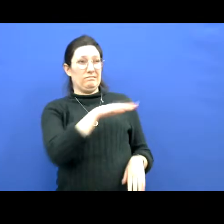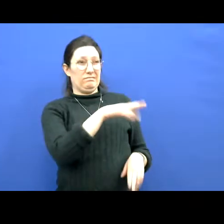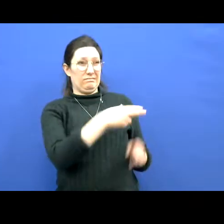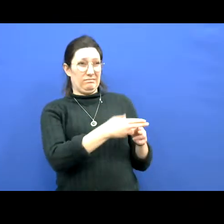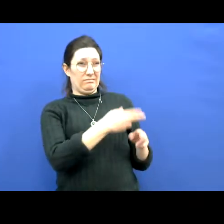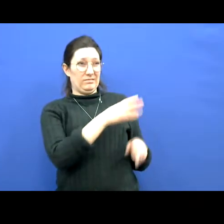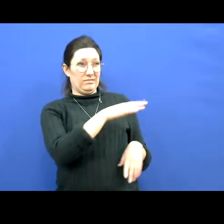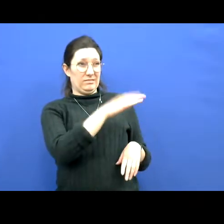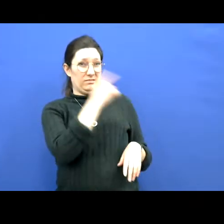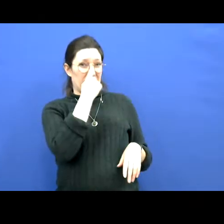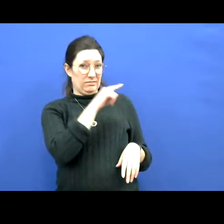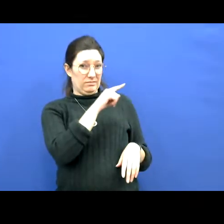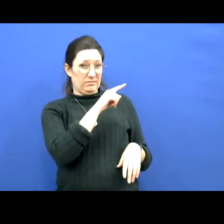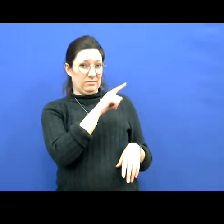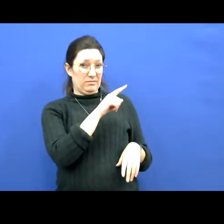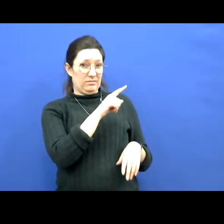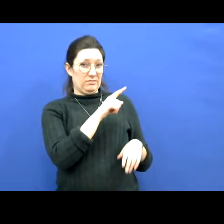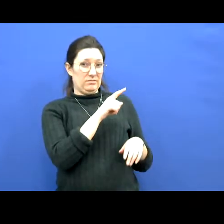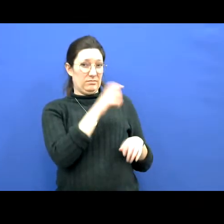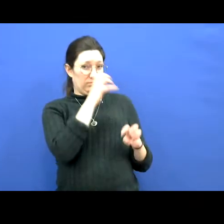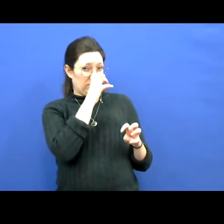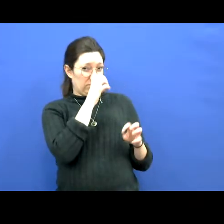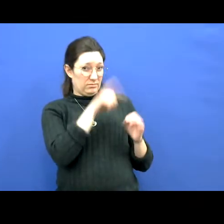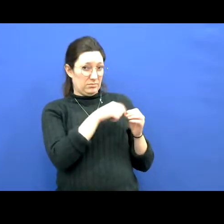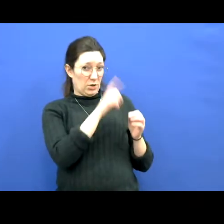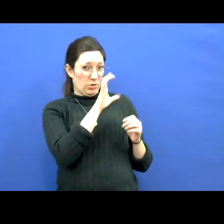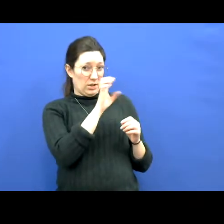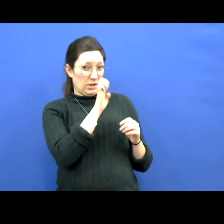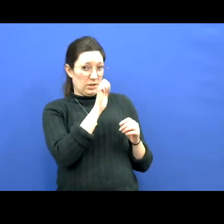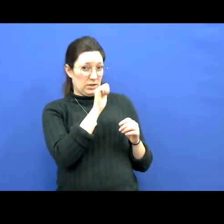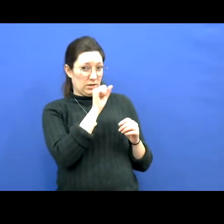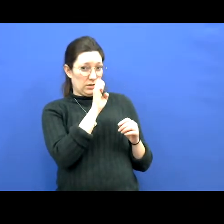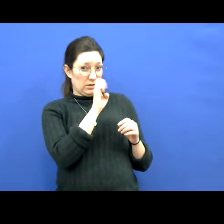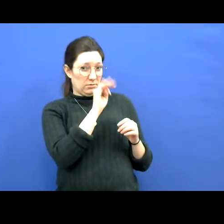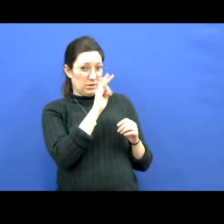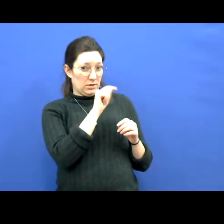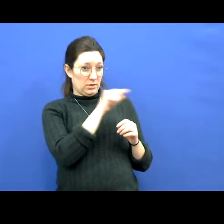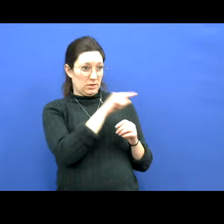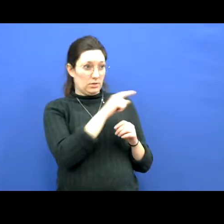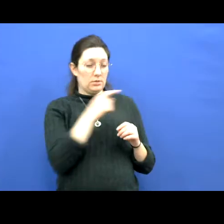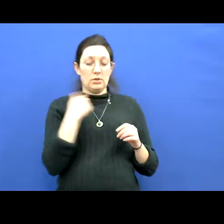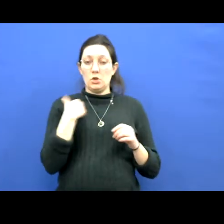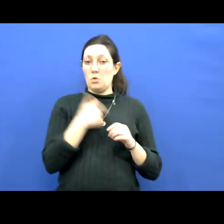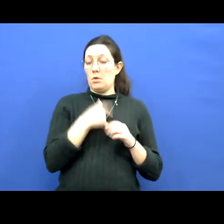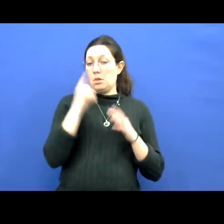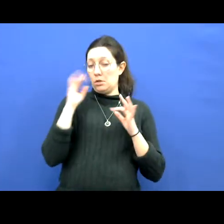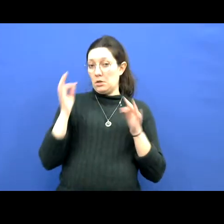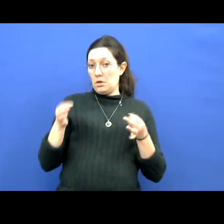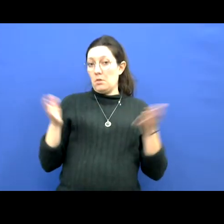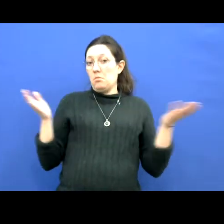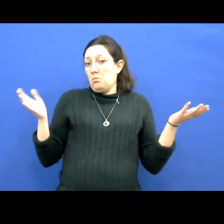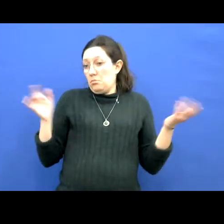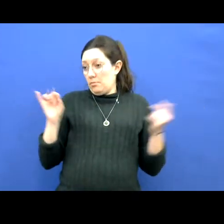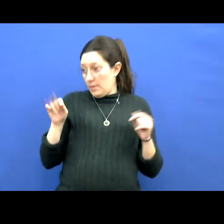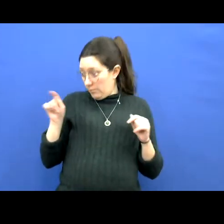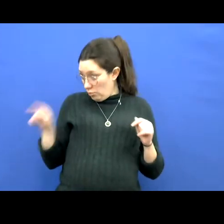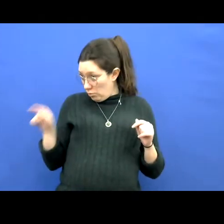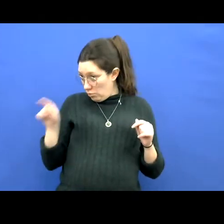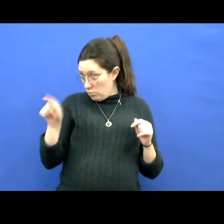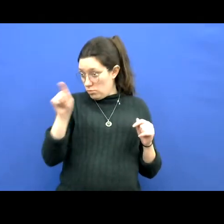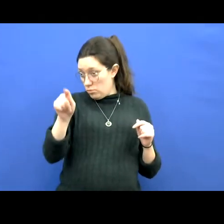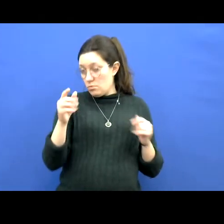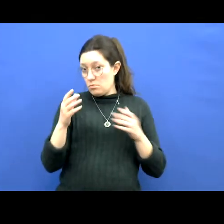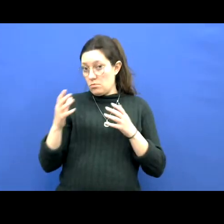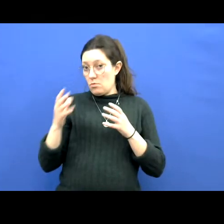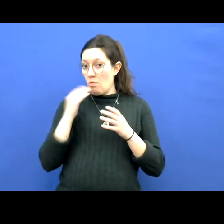said is, since we're not going to use that buffer, we will, if you want to purchase it,